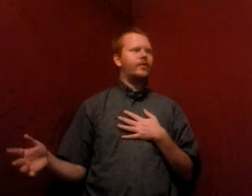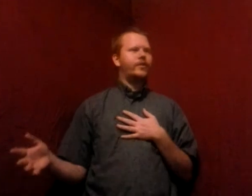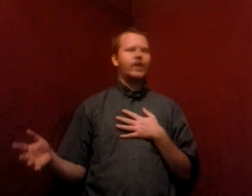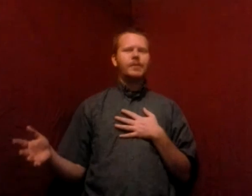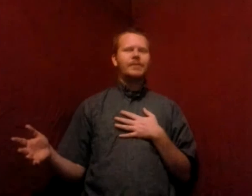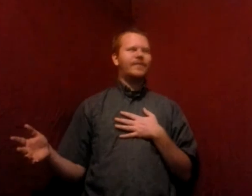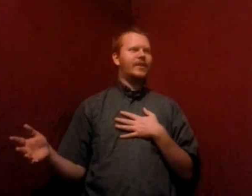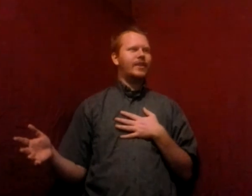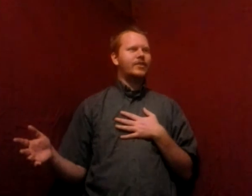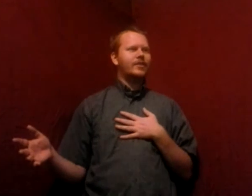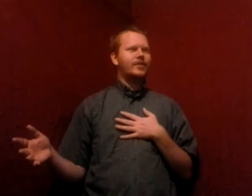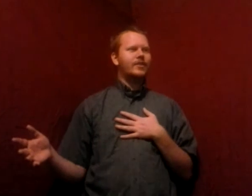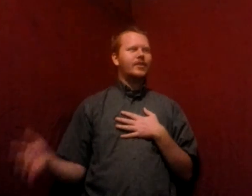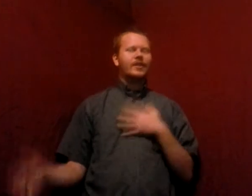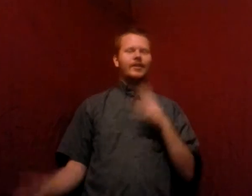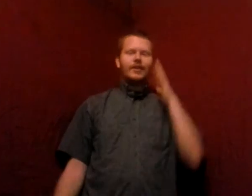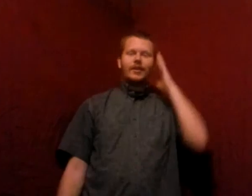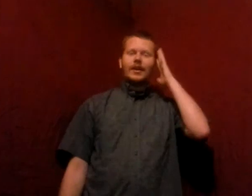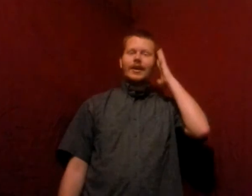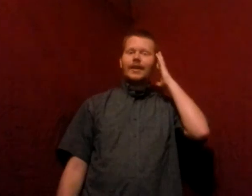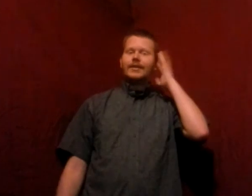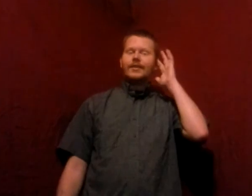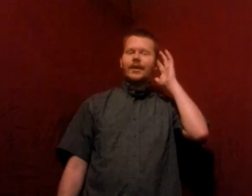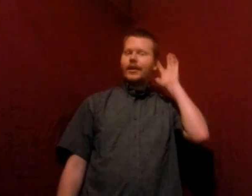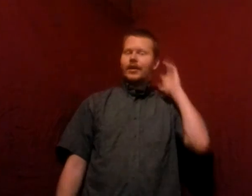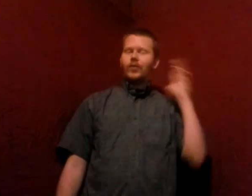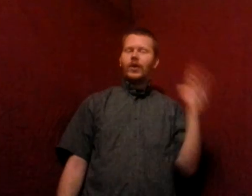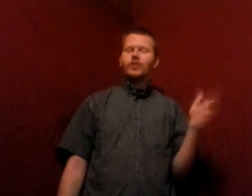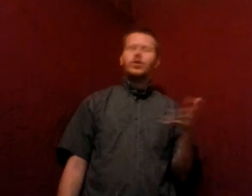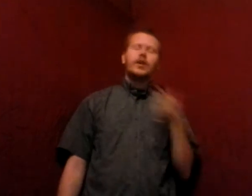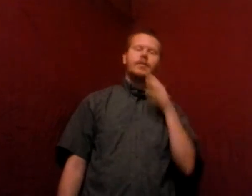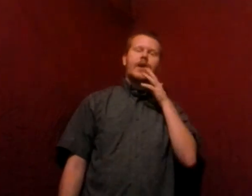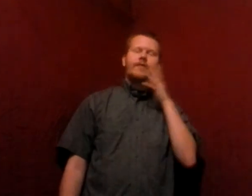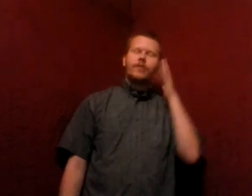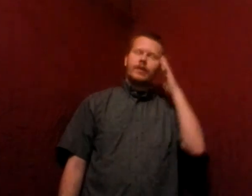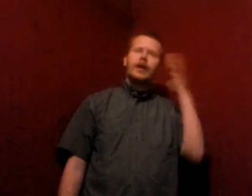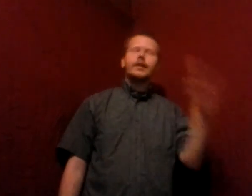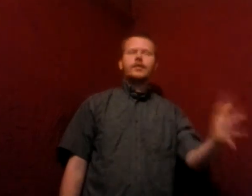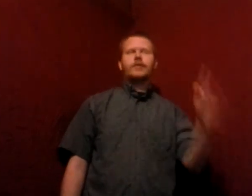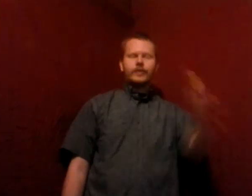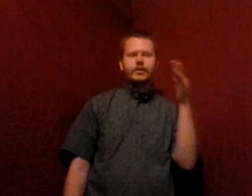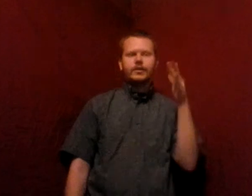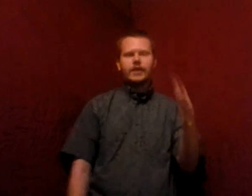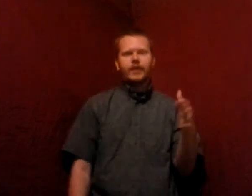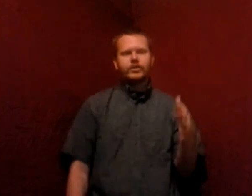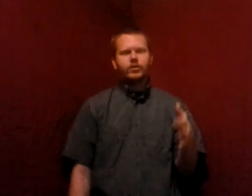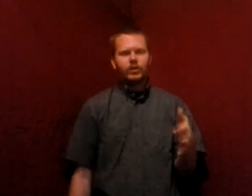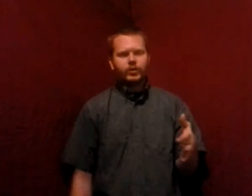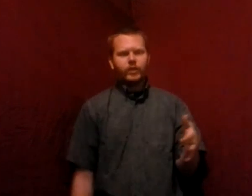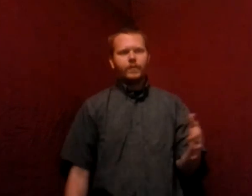you know by my fucking kitchen i i did that when i was walking by i forgot not to stand so close to them